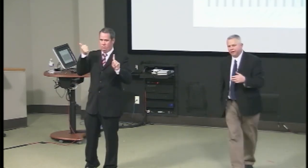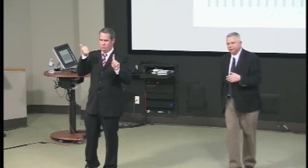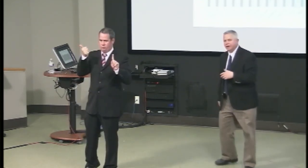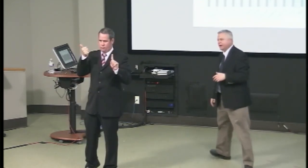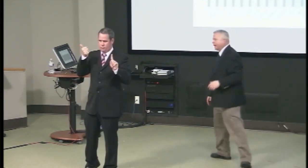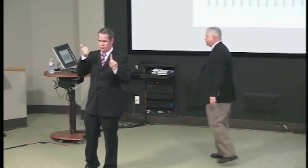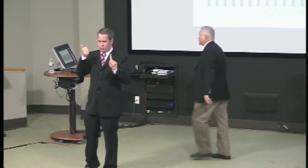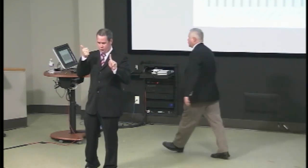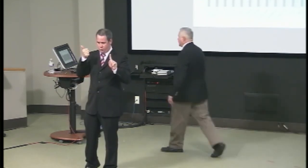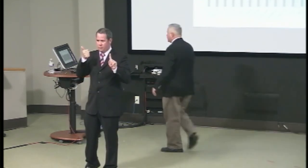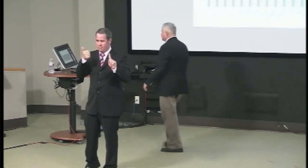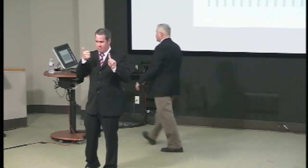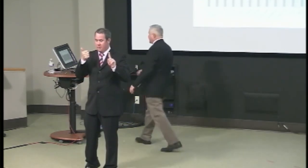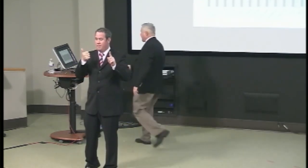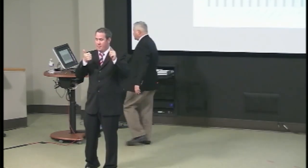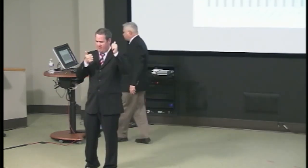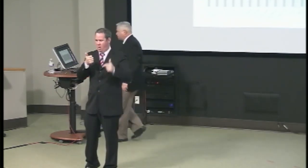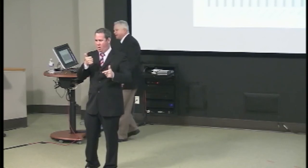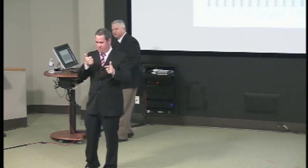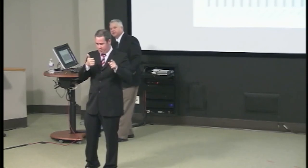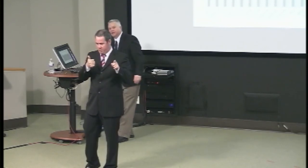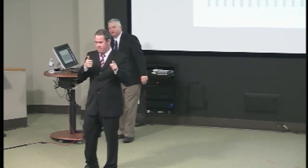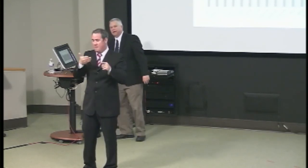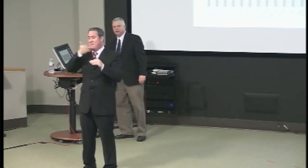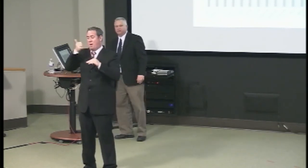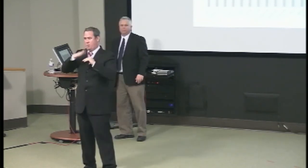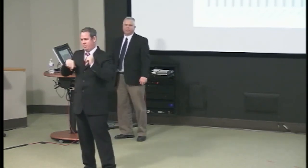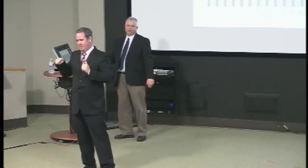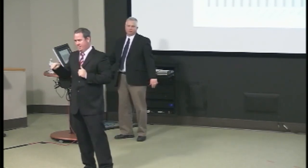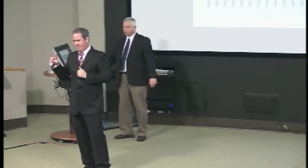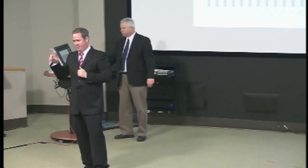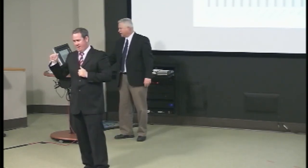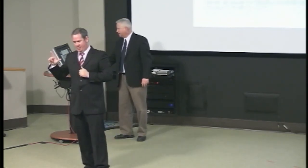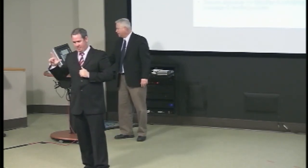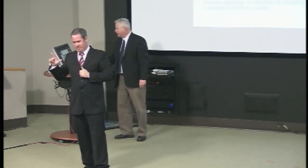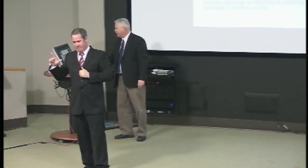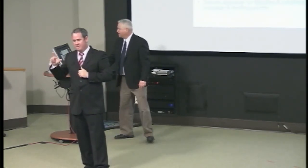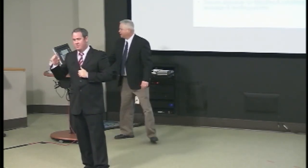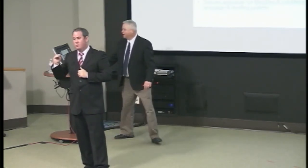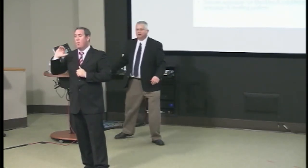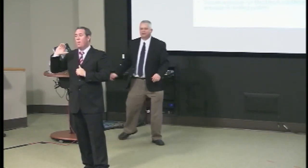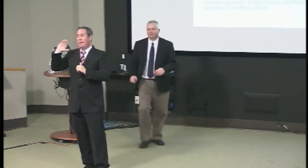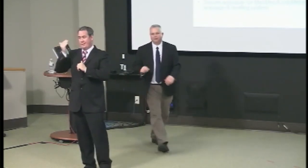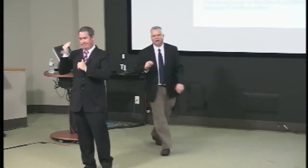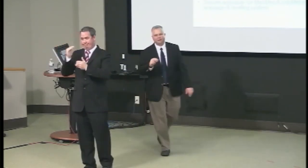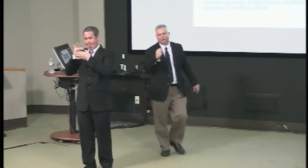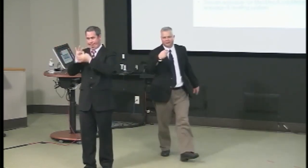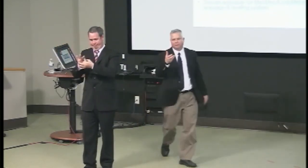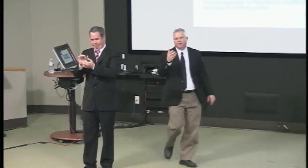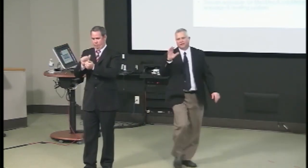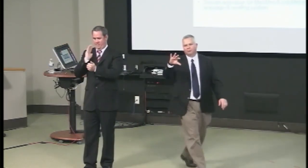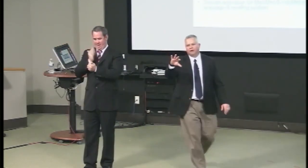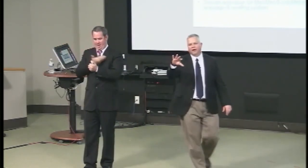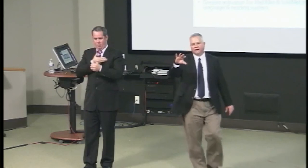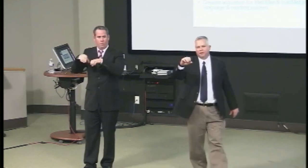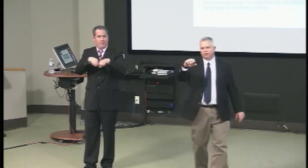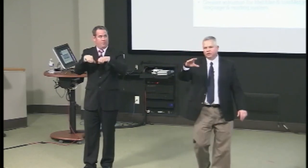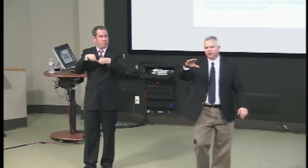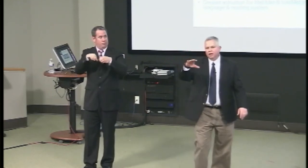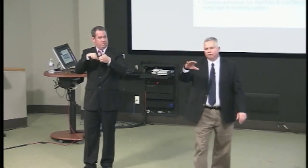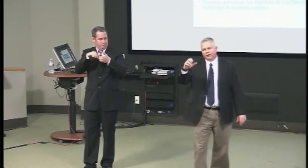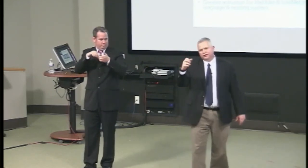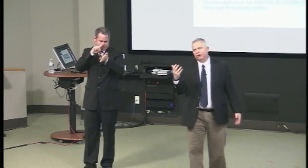gene-based grouping. And so that just suggests a link to many of the behaviors we study. And the interesting thing, Guinevere, is the